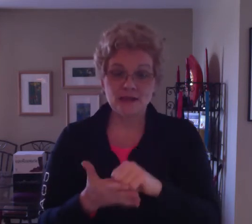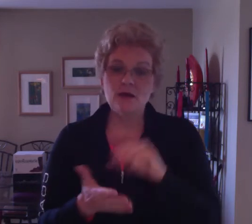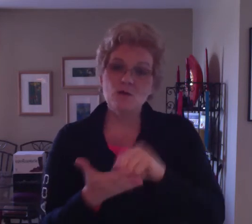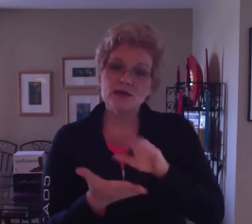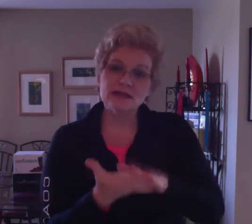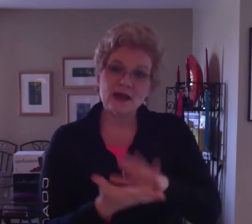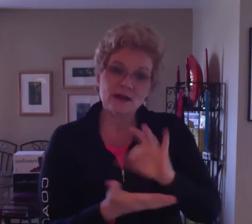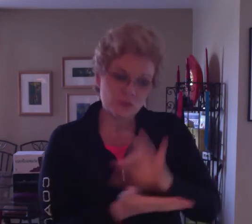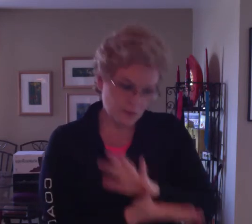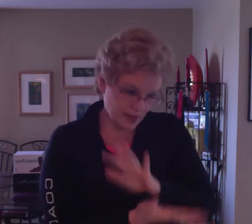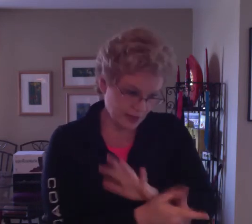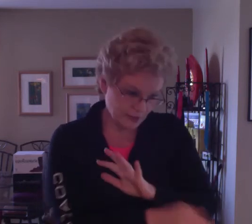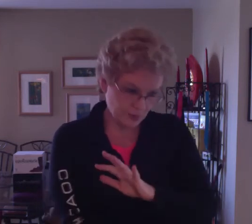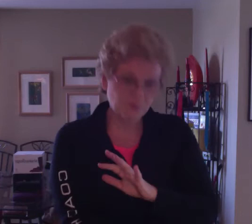put this in your phone.